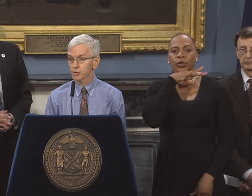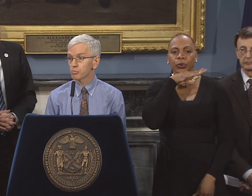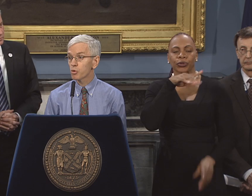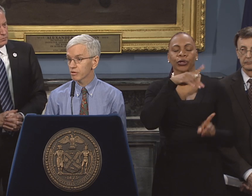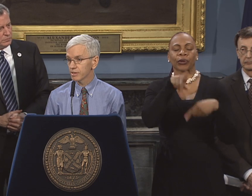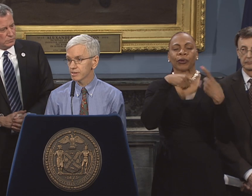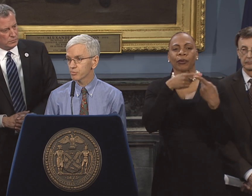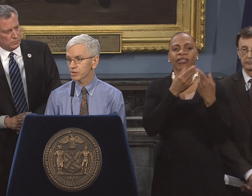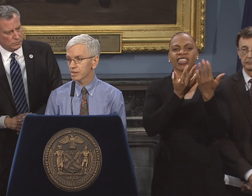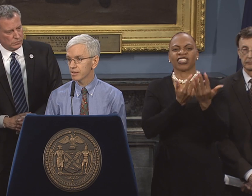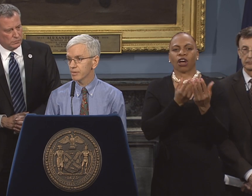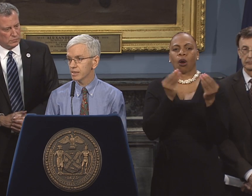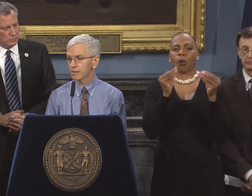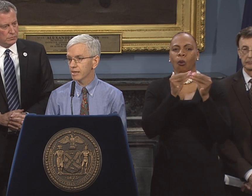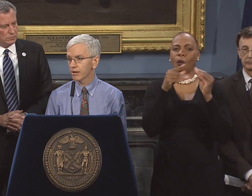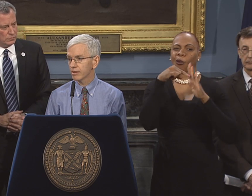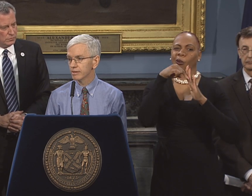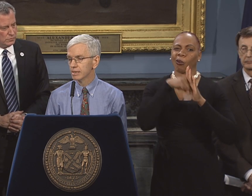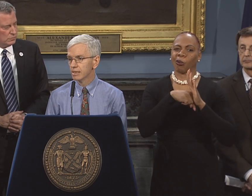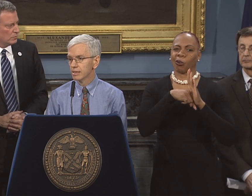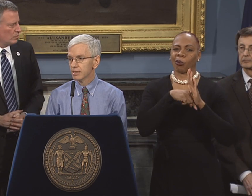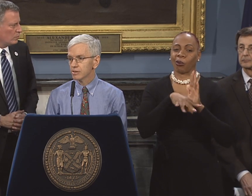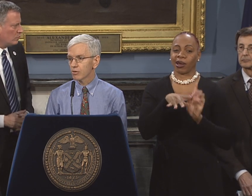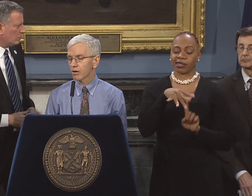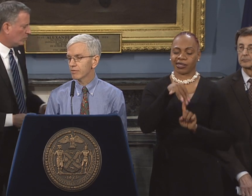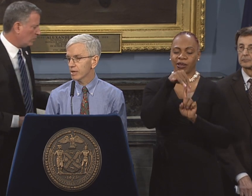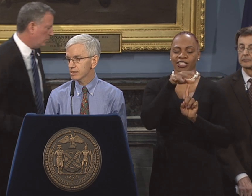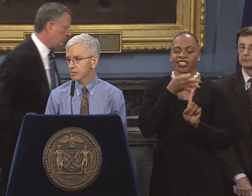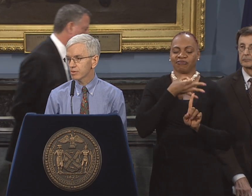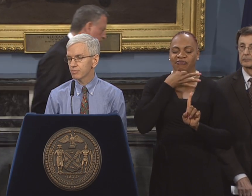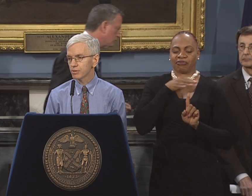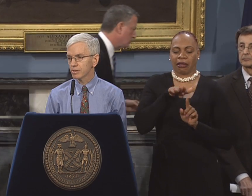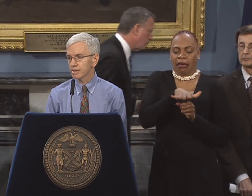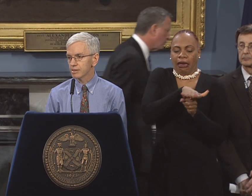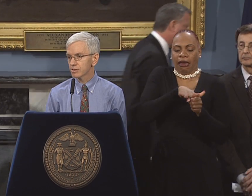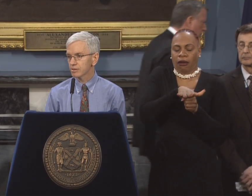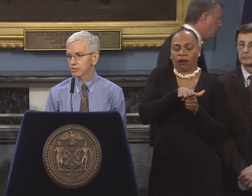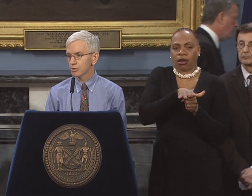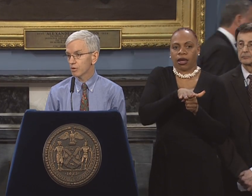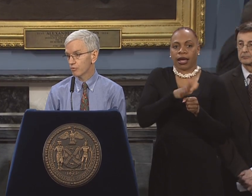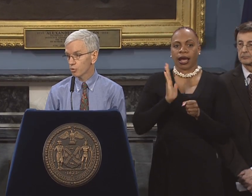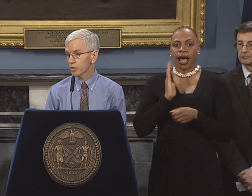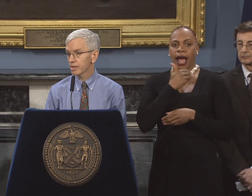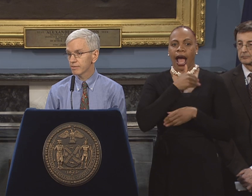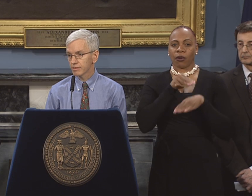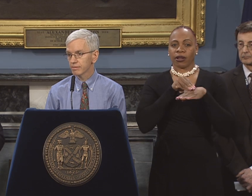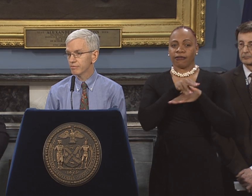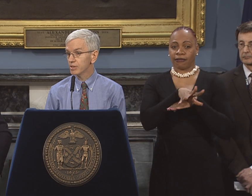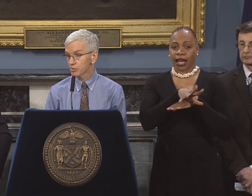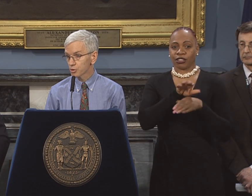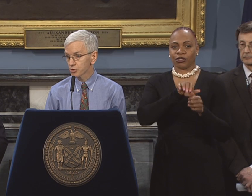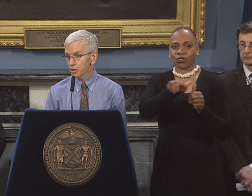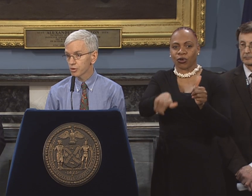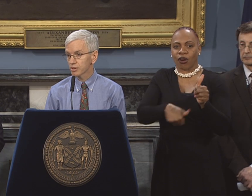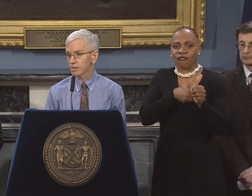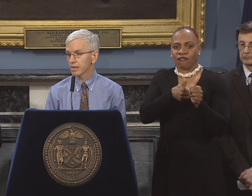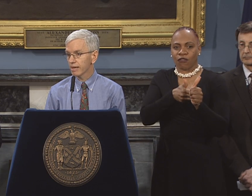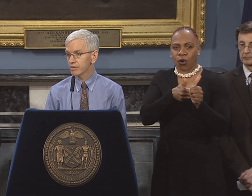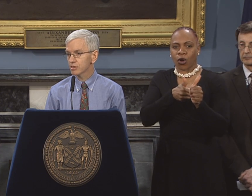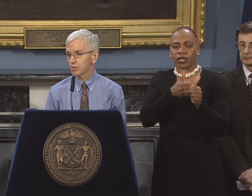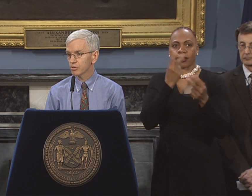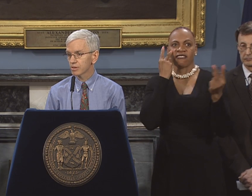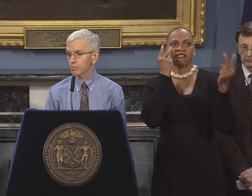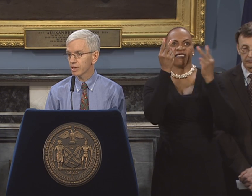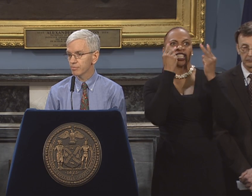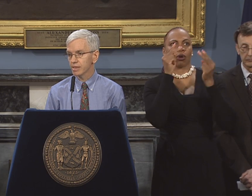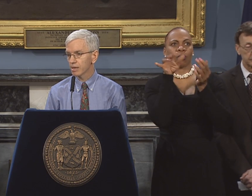fire, there's more of it, especially in the immediate area. So our advice to people is to avoid visible smoke,